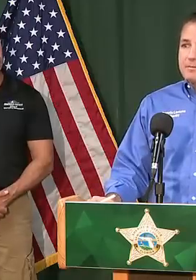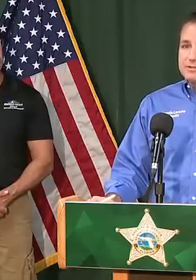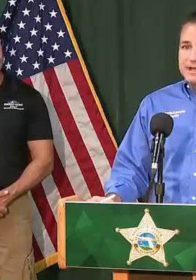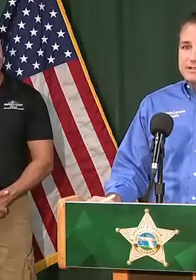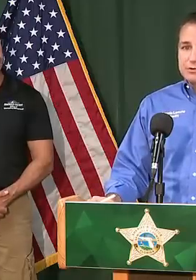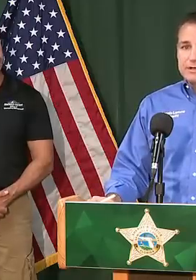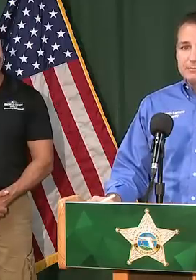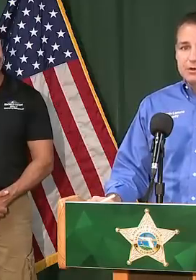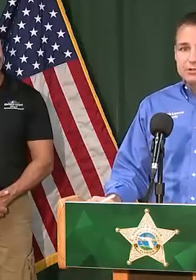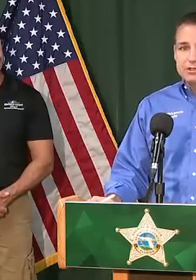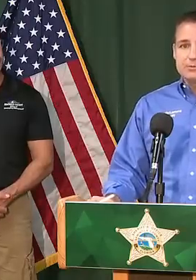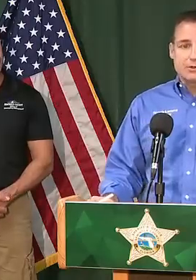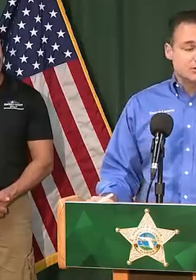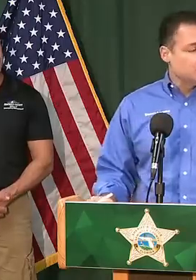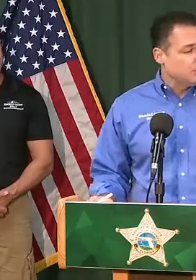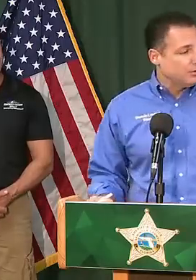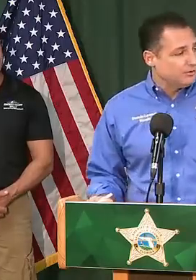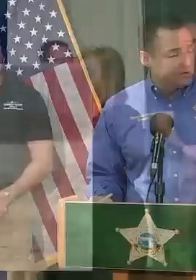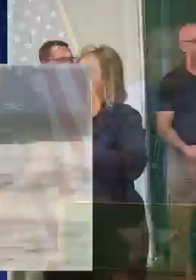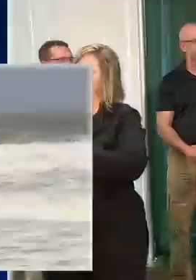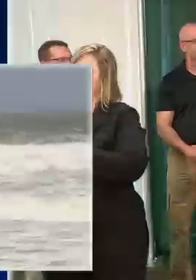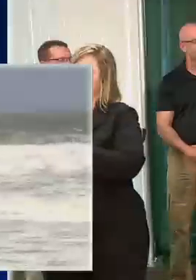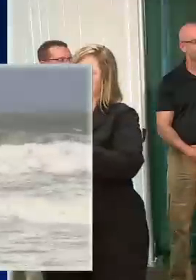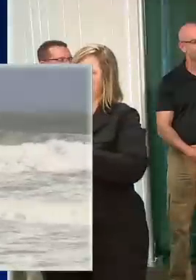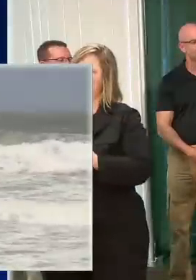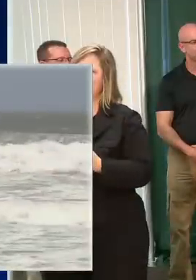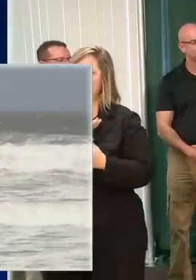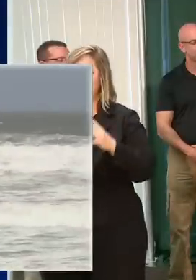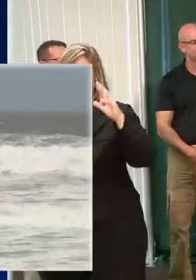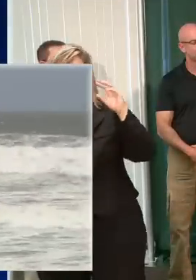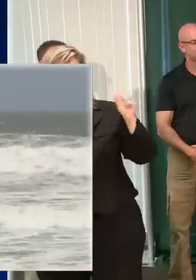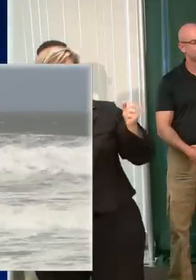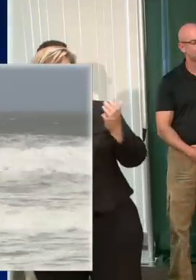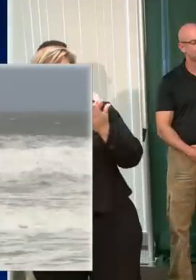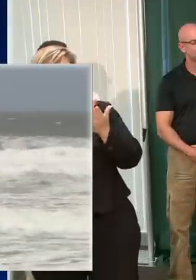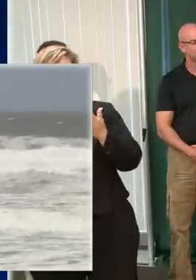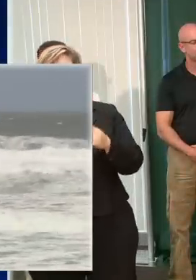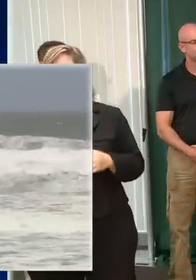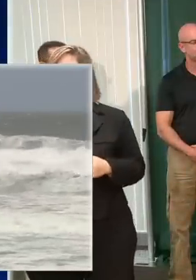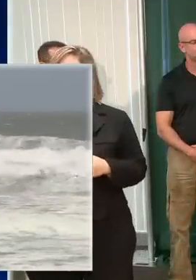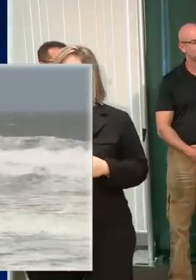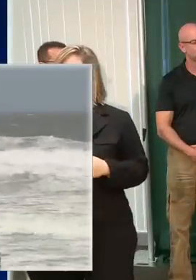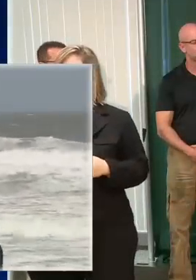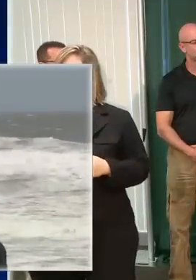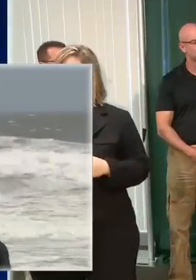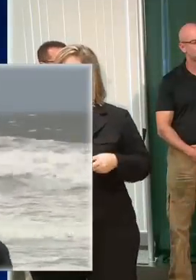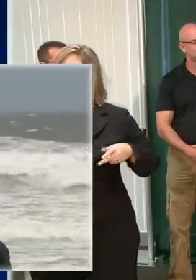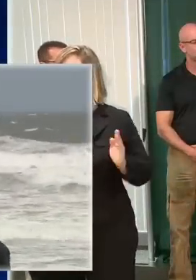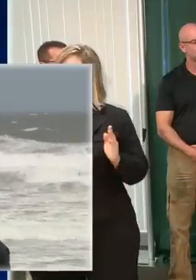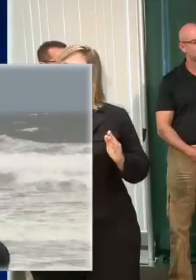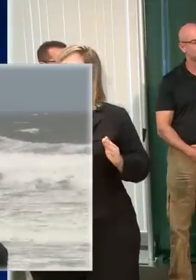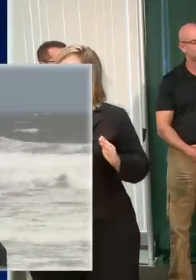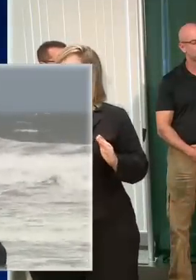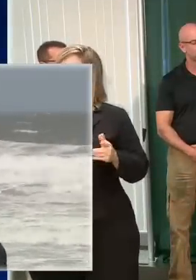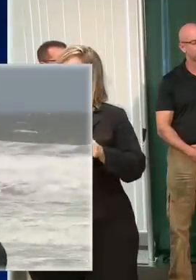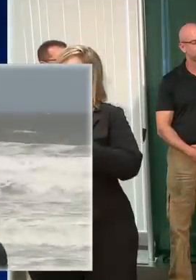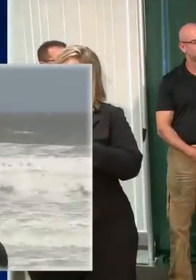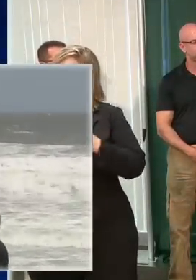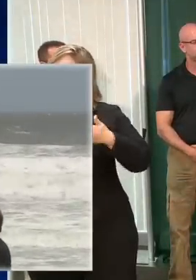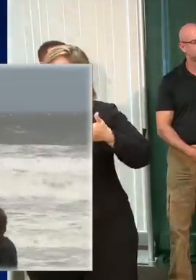your family members, and that's a great partnership with our school board. Superintendent Walt Griffin allows us the opportunity to do